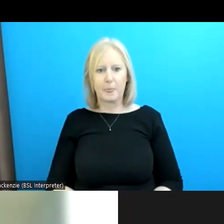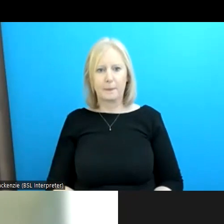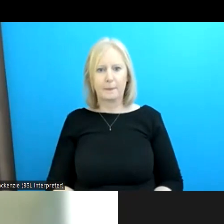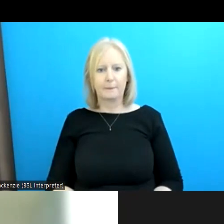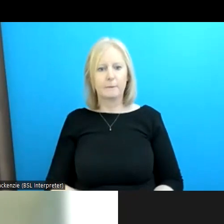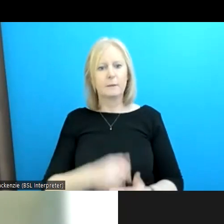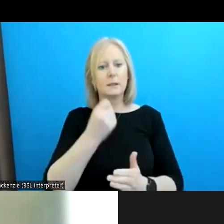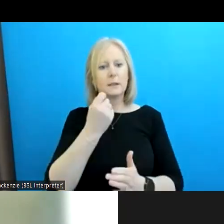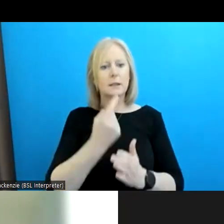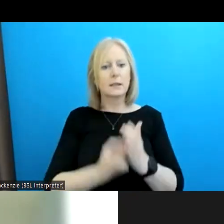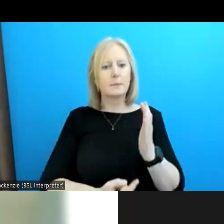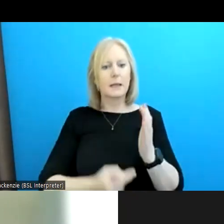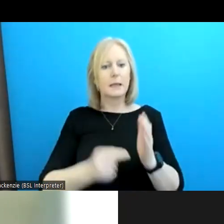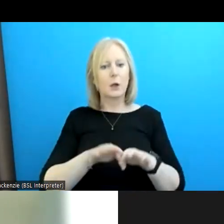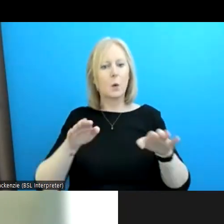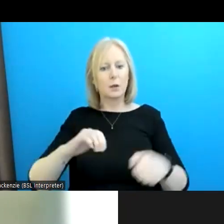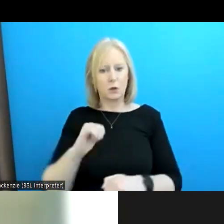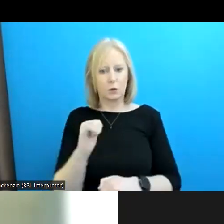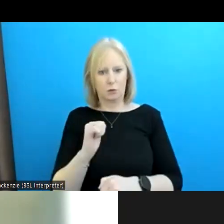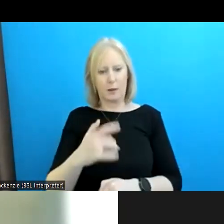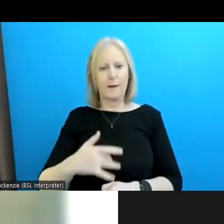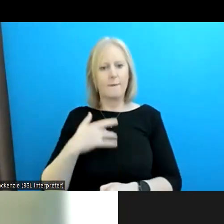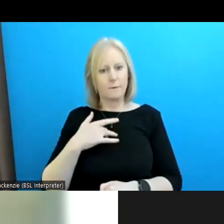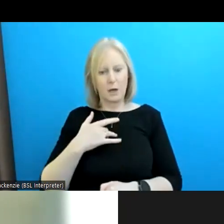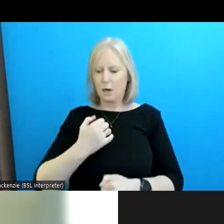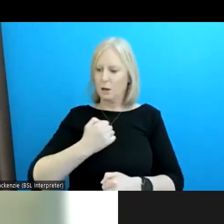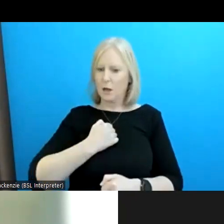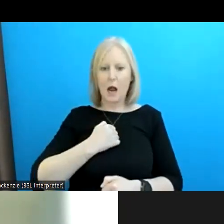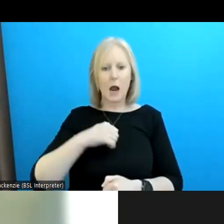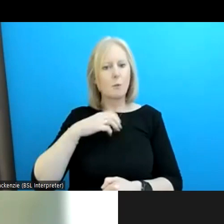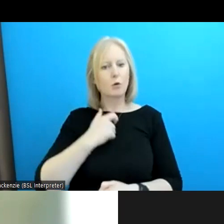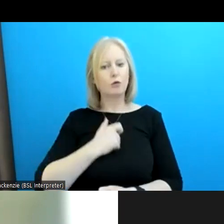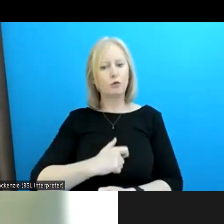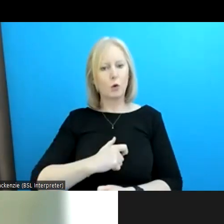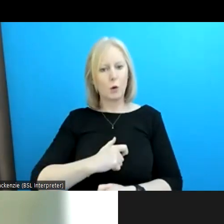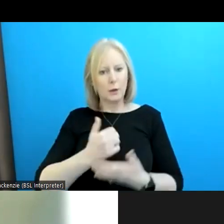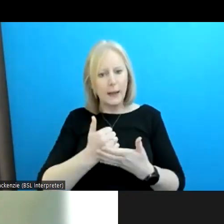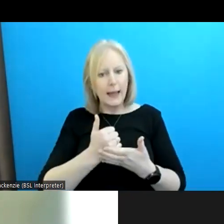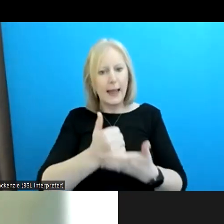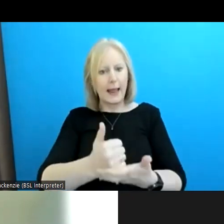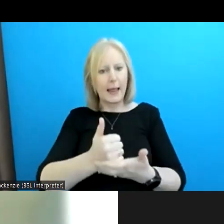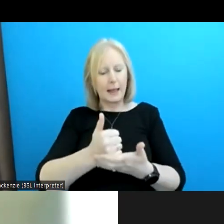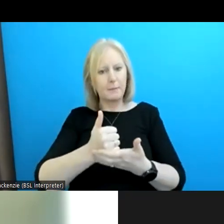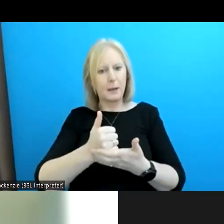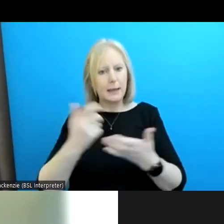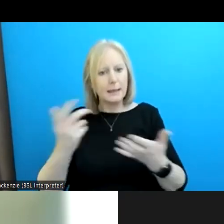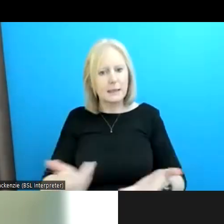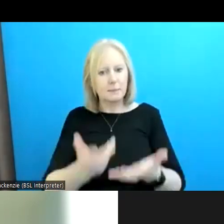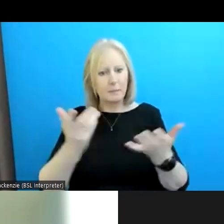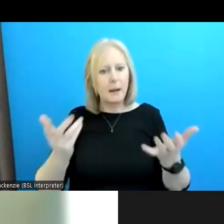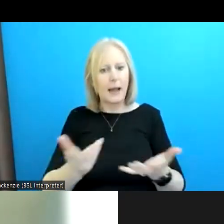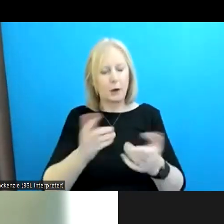Disability Equality Scotland sees part of their role to help, not just to inspire, inform and influence policy and decision